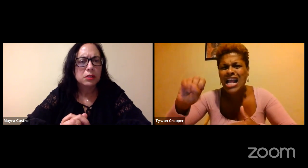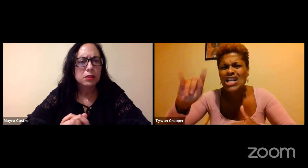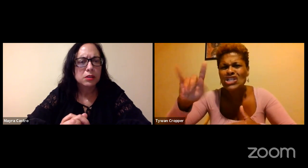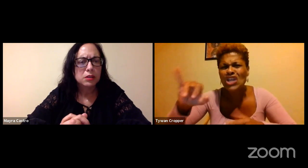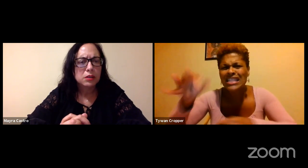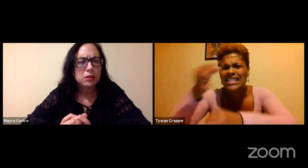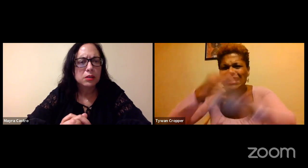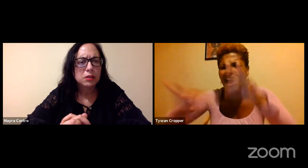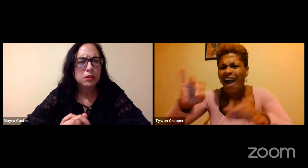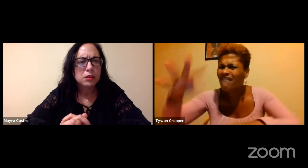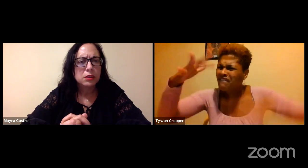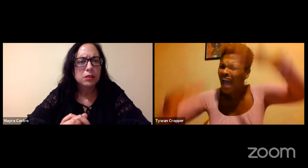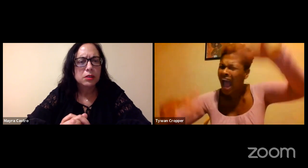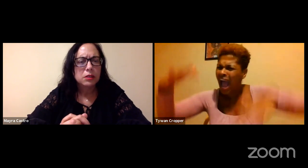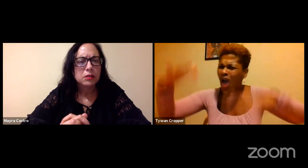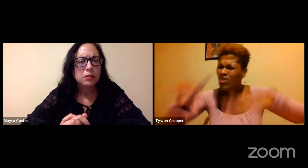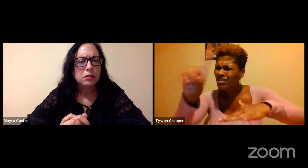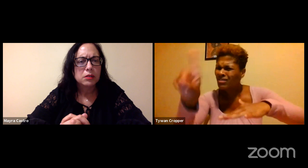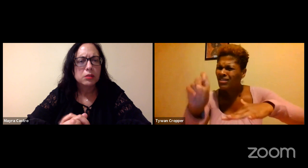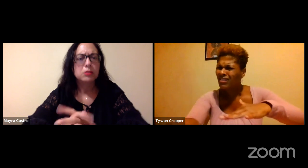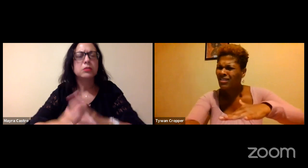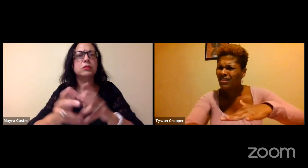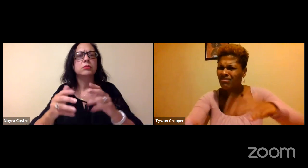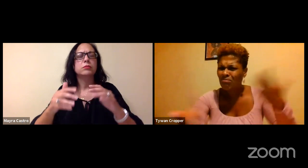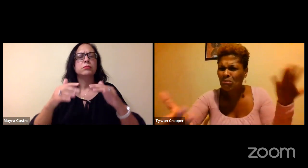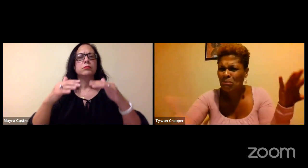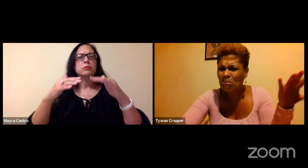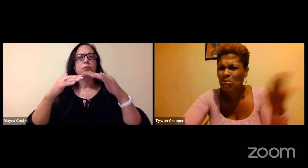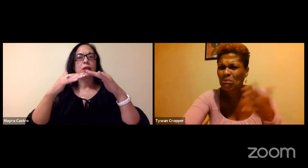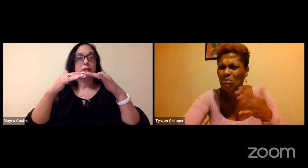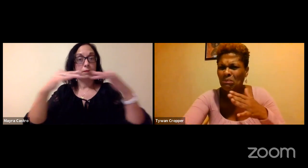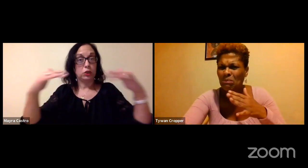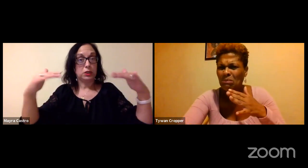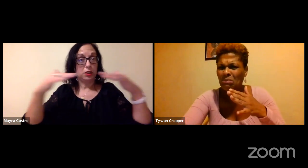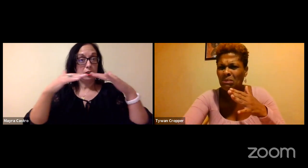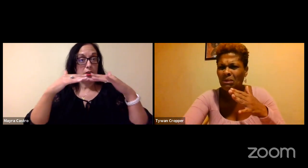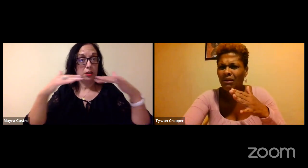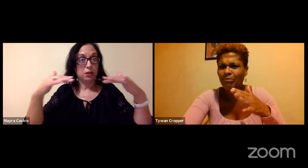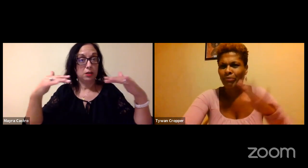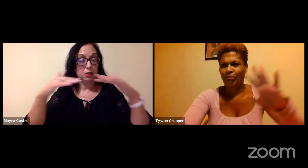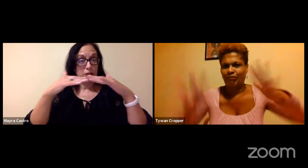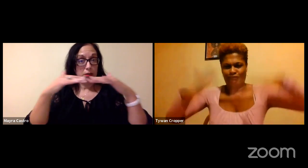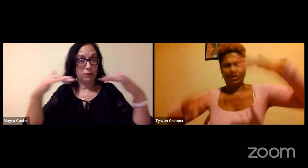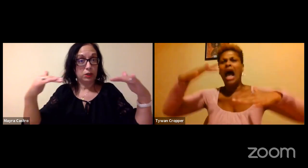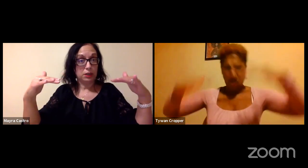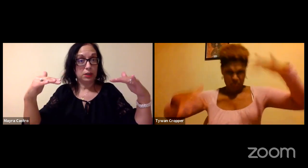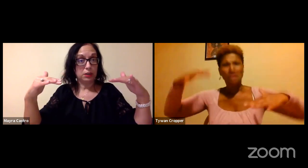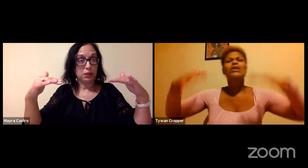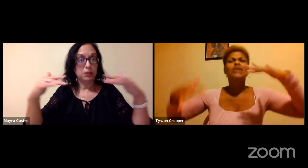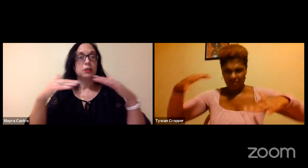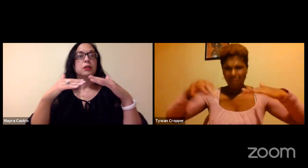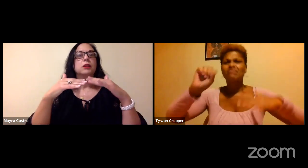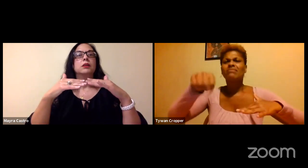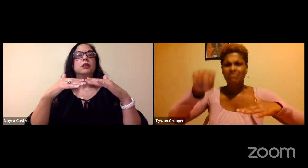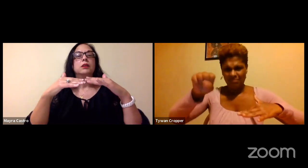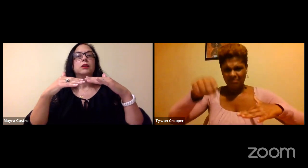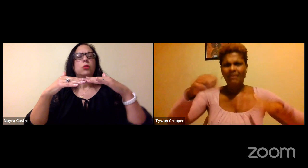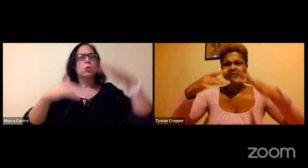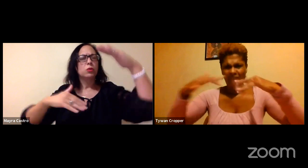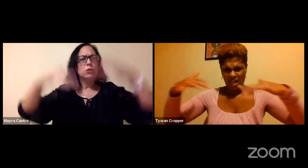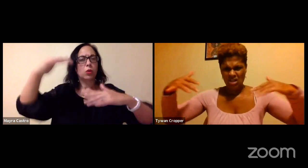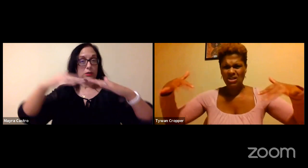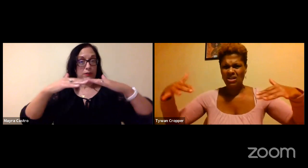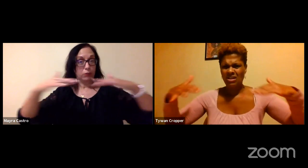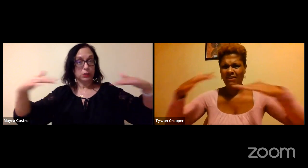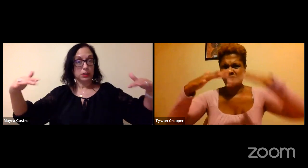inclusivity instead of diversity to ensure everyone can participate instead of, the